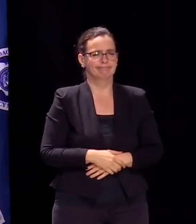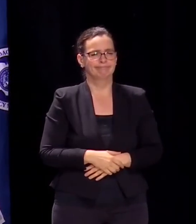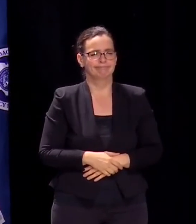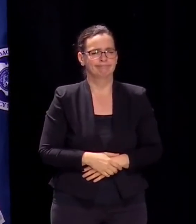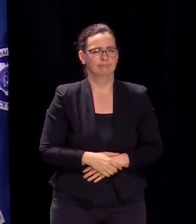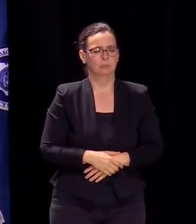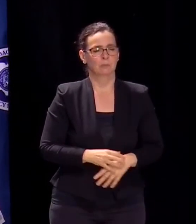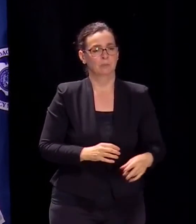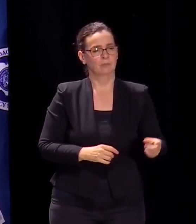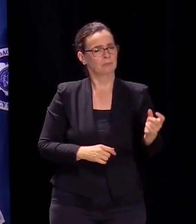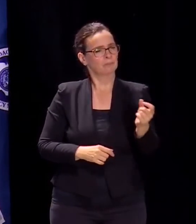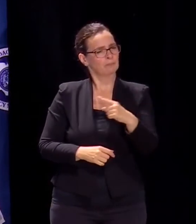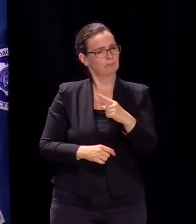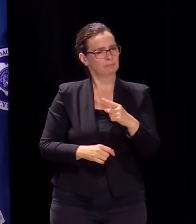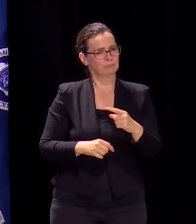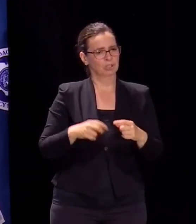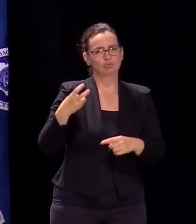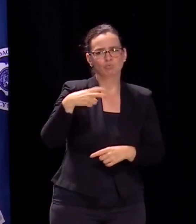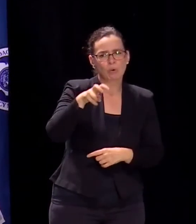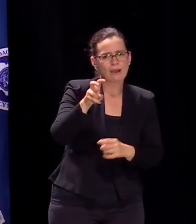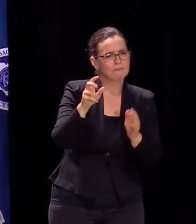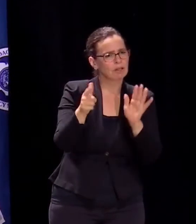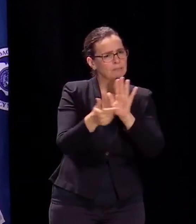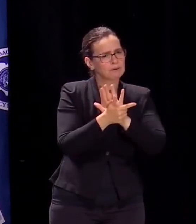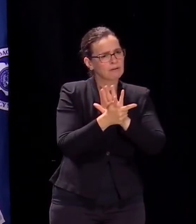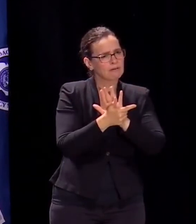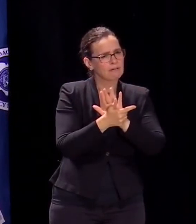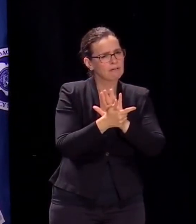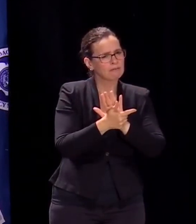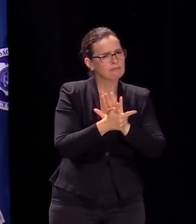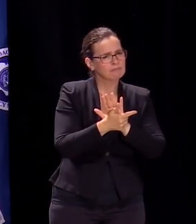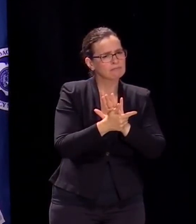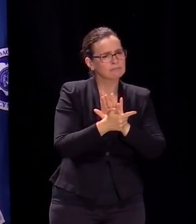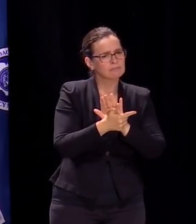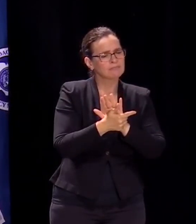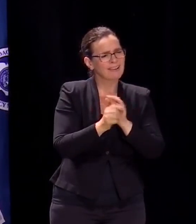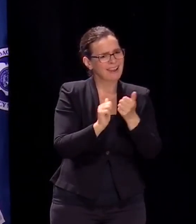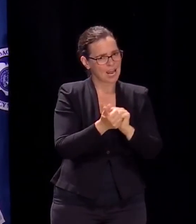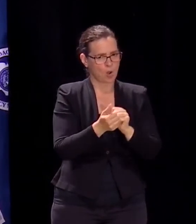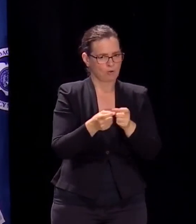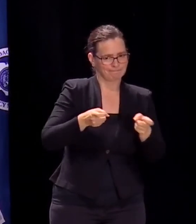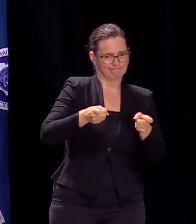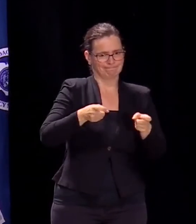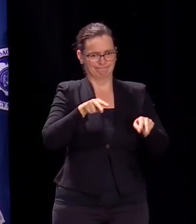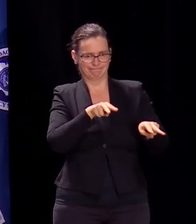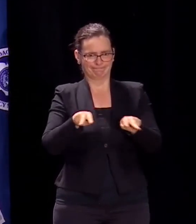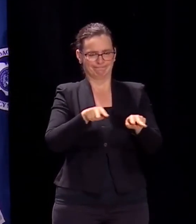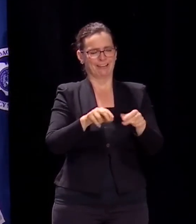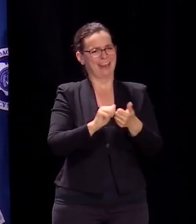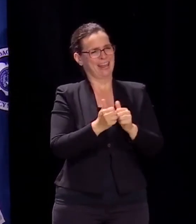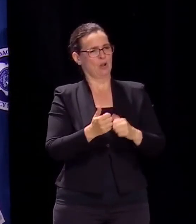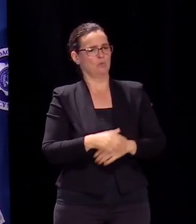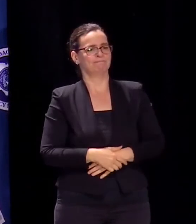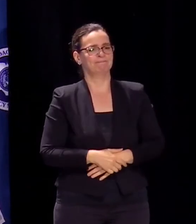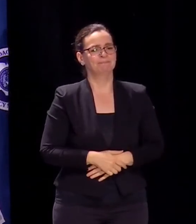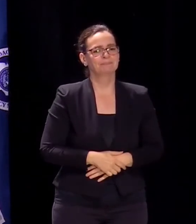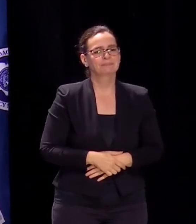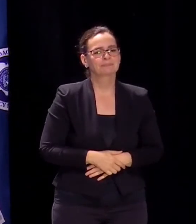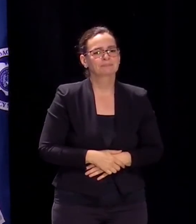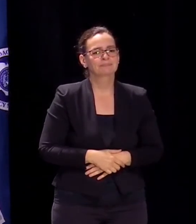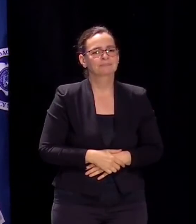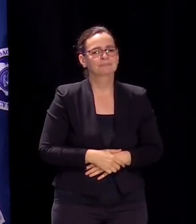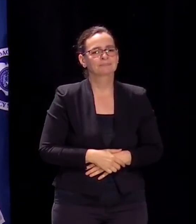lot of information sharing going on. We don't have the infrastructure to reach out to hundreds of thousands of people and ask what